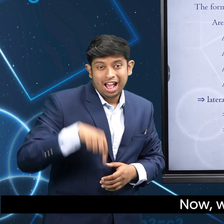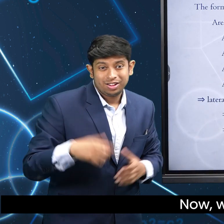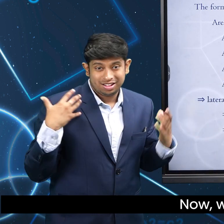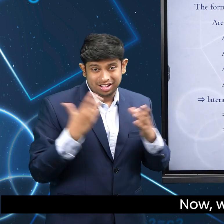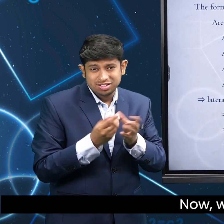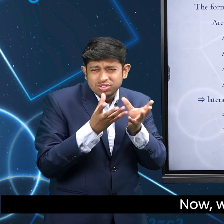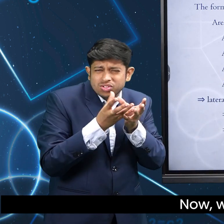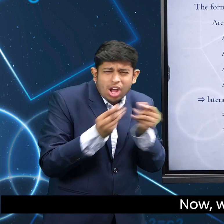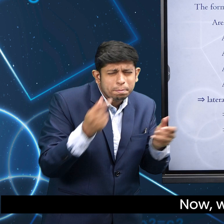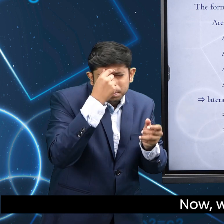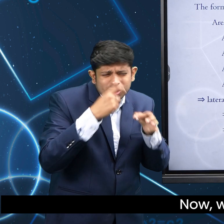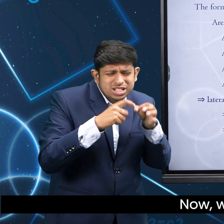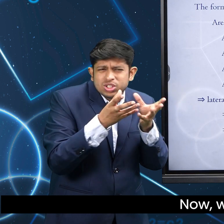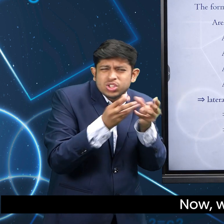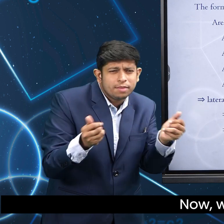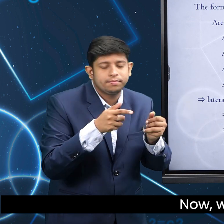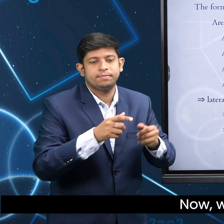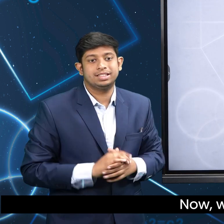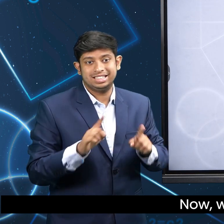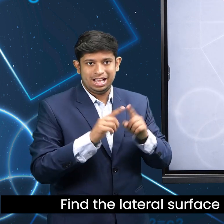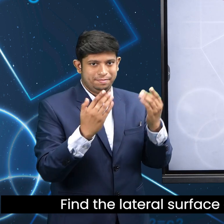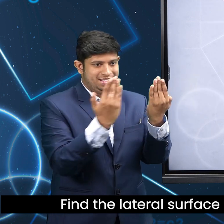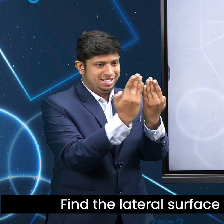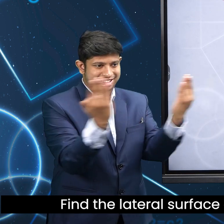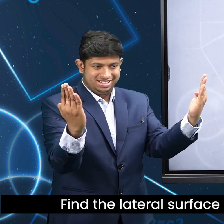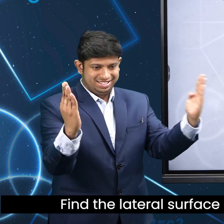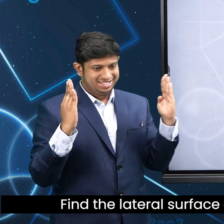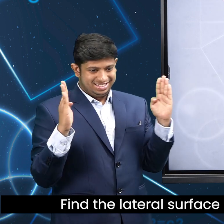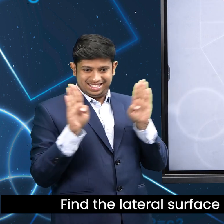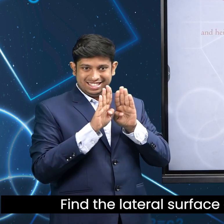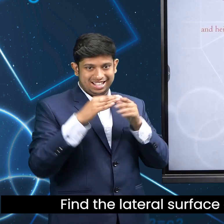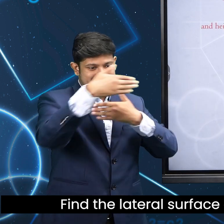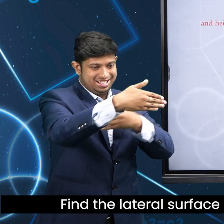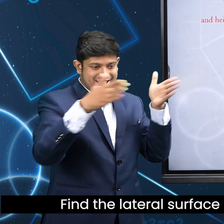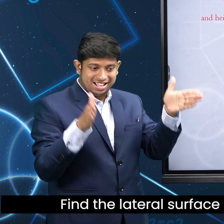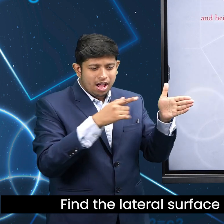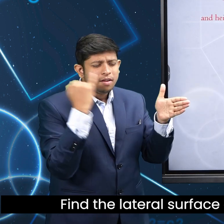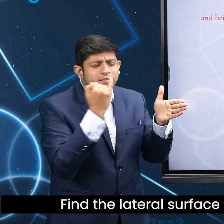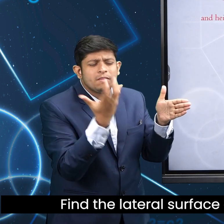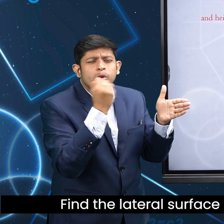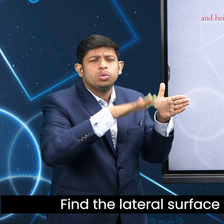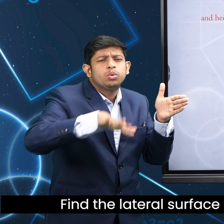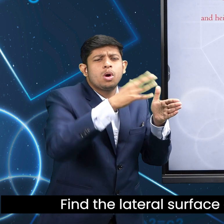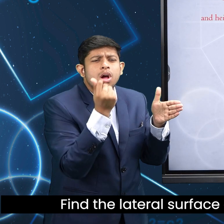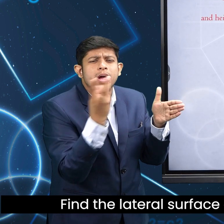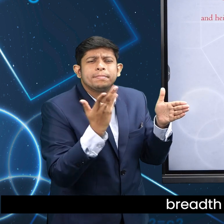Now we will solve a problem. Find the lateral surface area of the cuboid whose length is 12